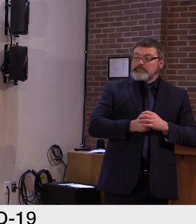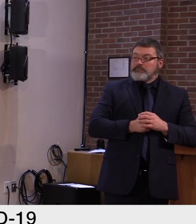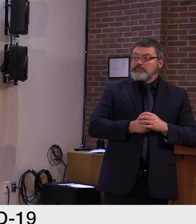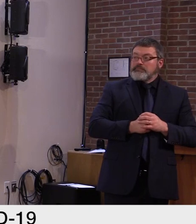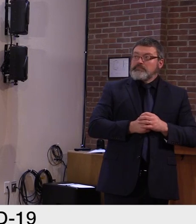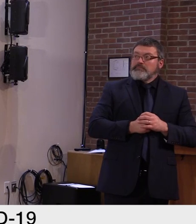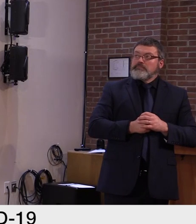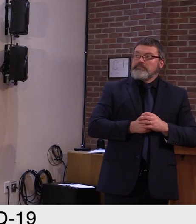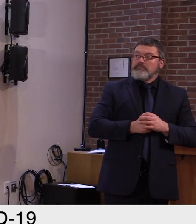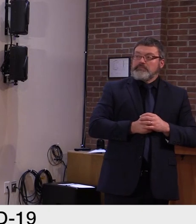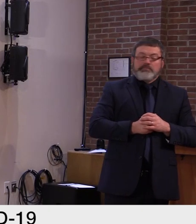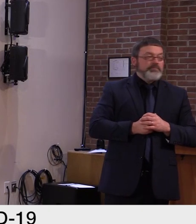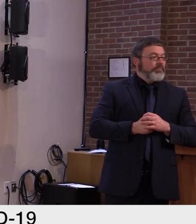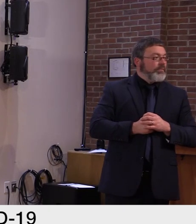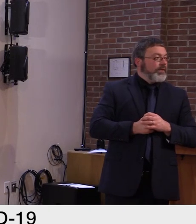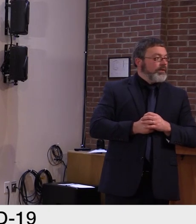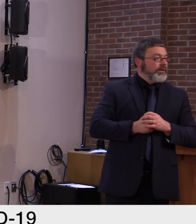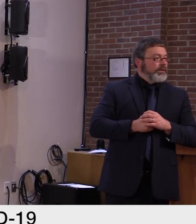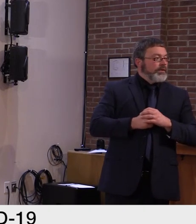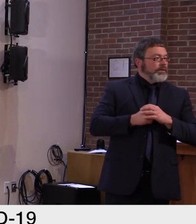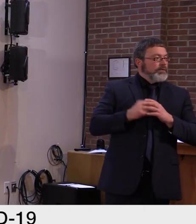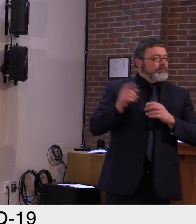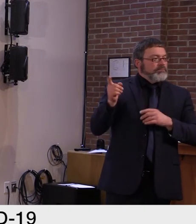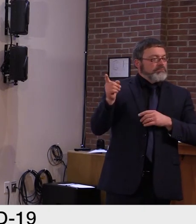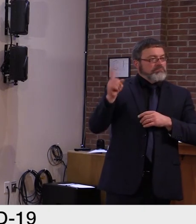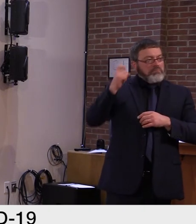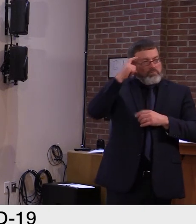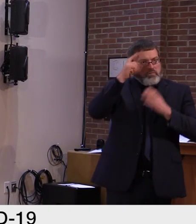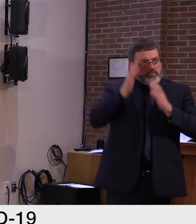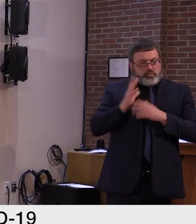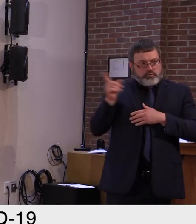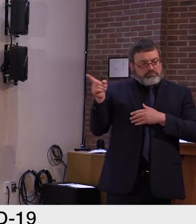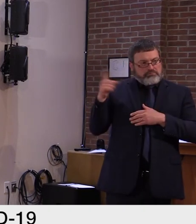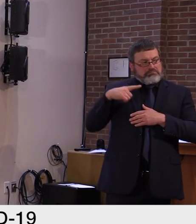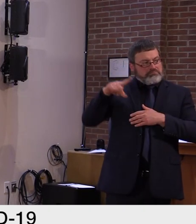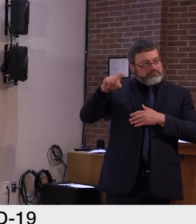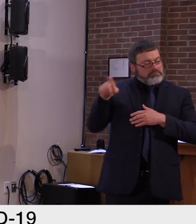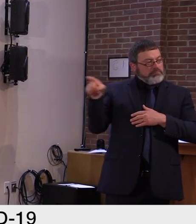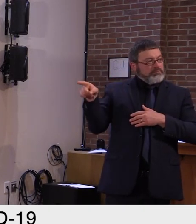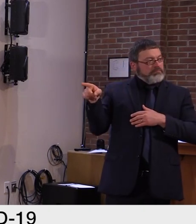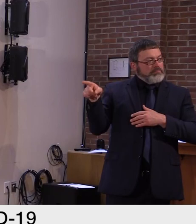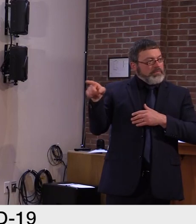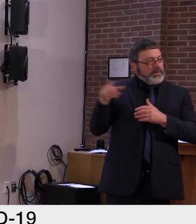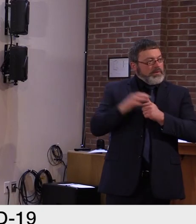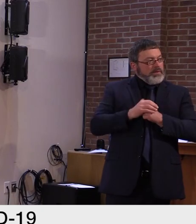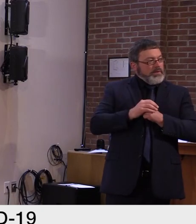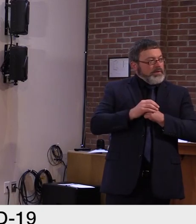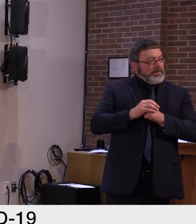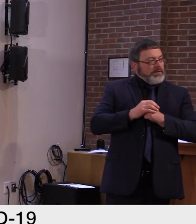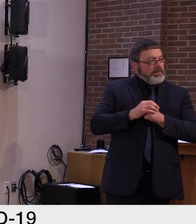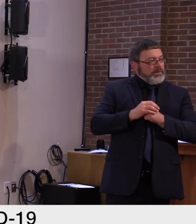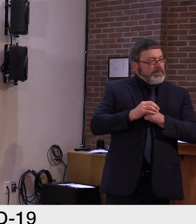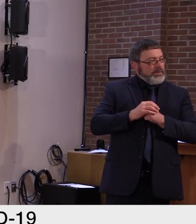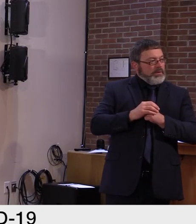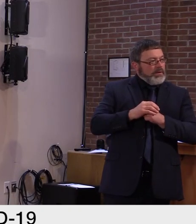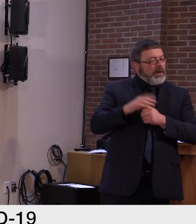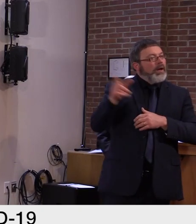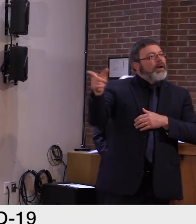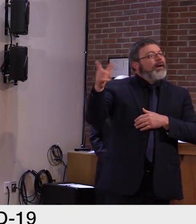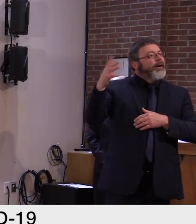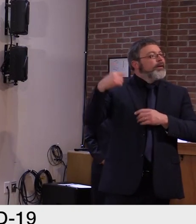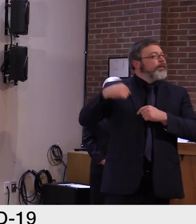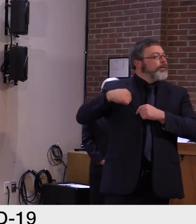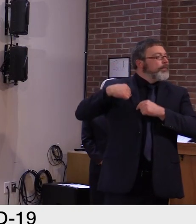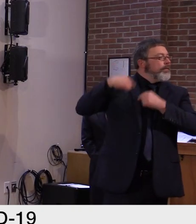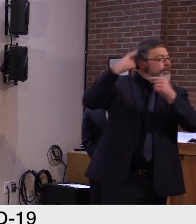Thank you, Governor. Do you anticipate bringing the spigots back a little bit more, and at what point would you do that? I know some governors are